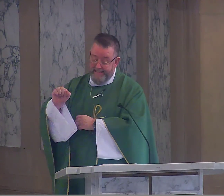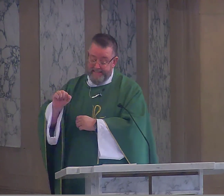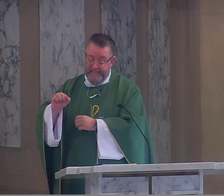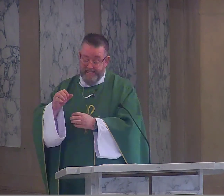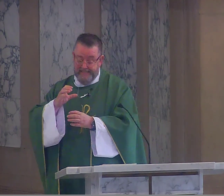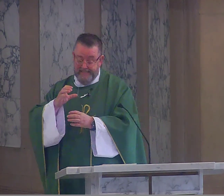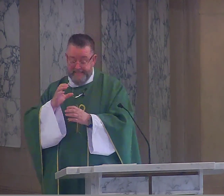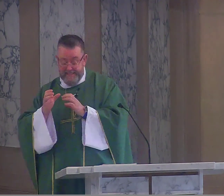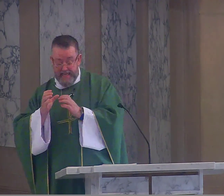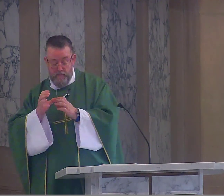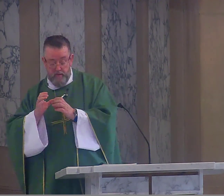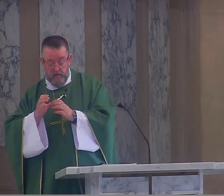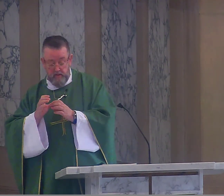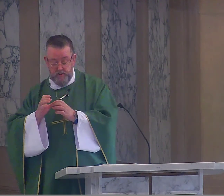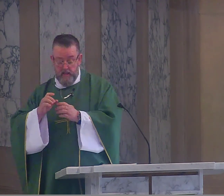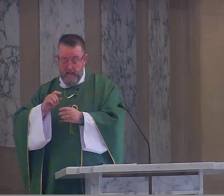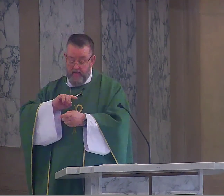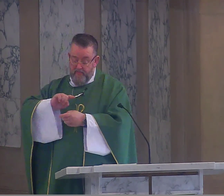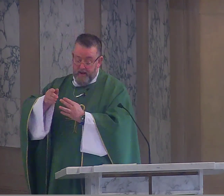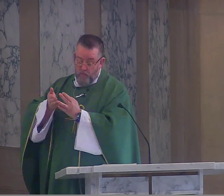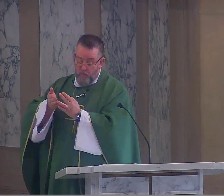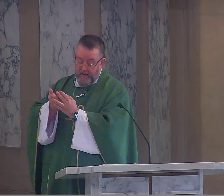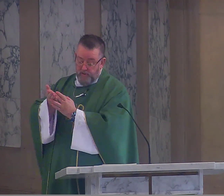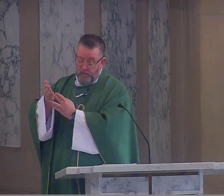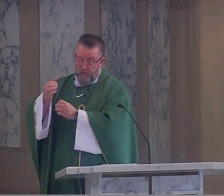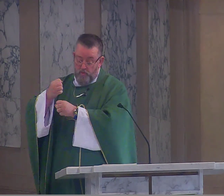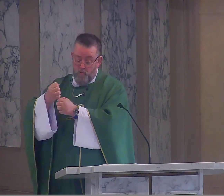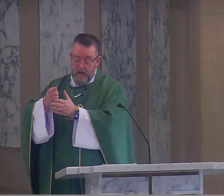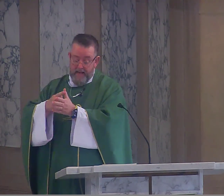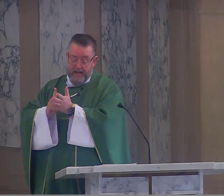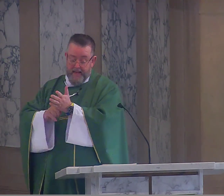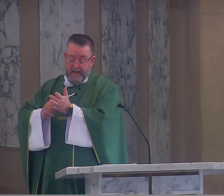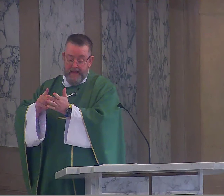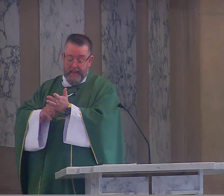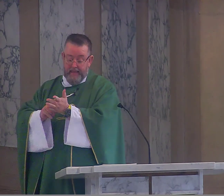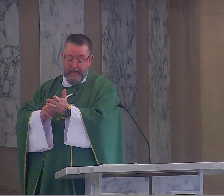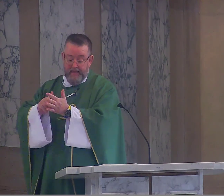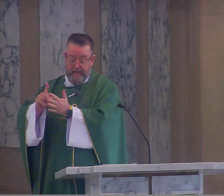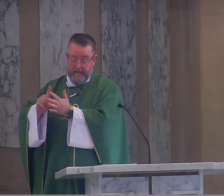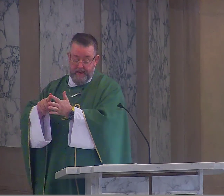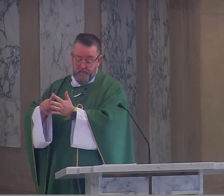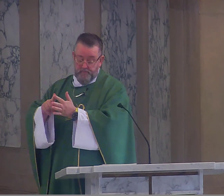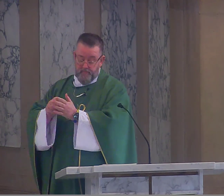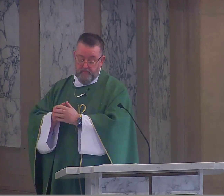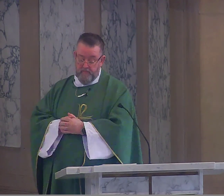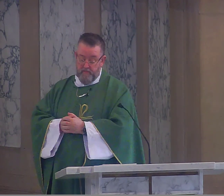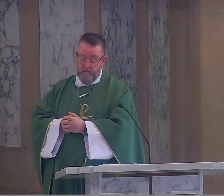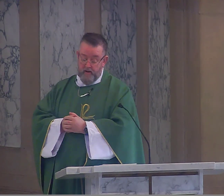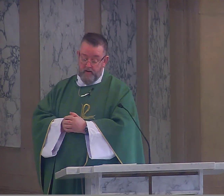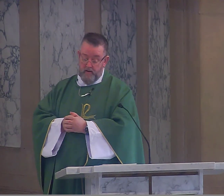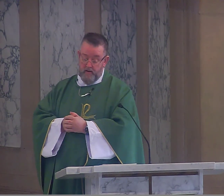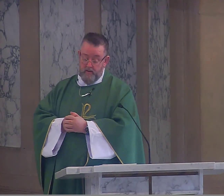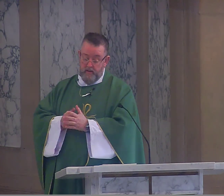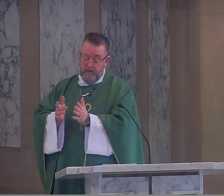Jesus and his disciples, they went through Galilee.